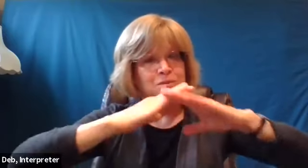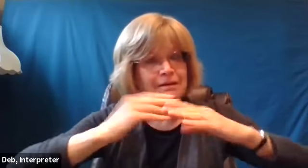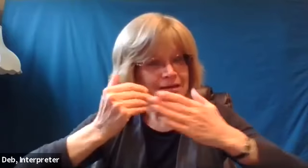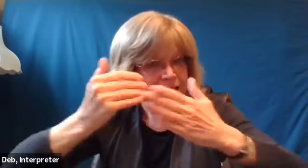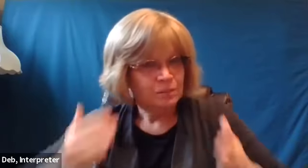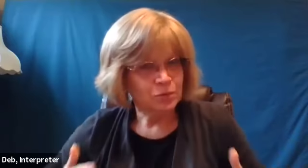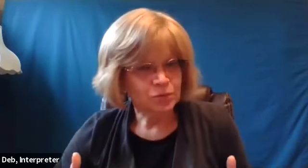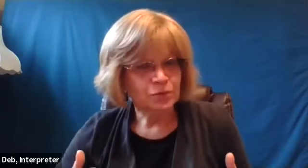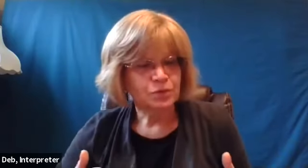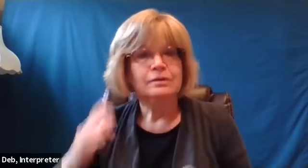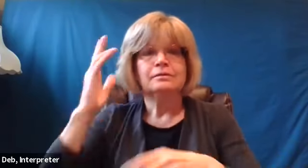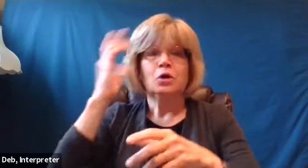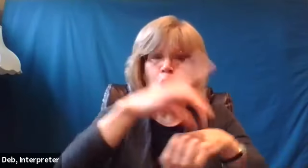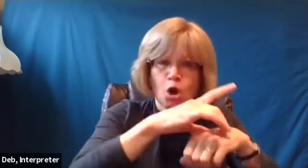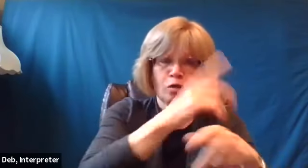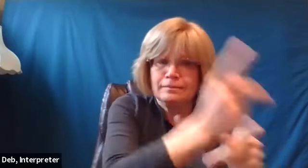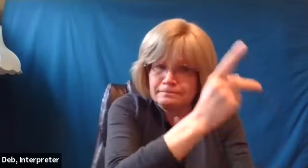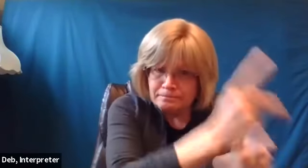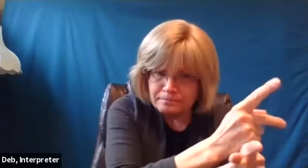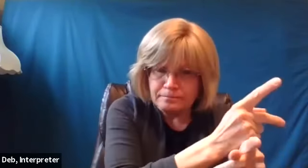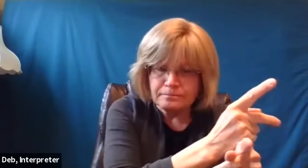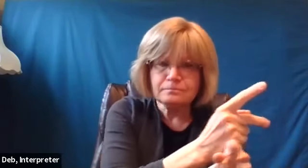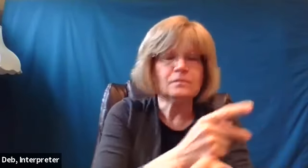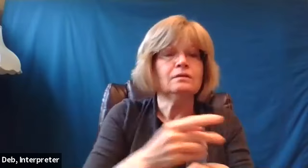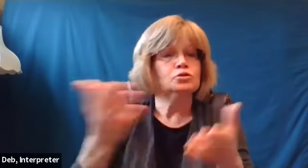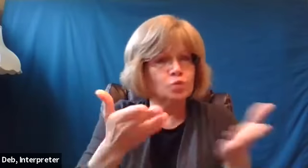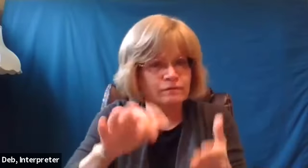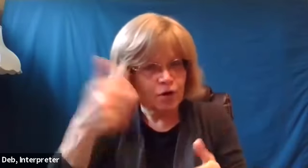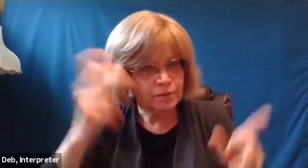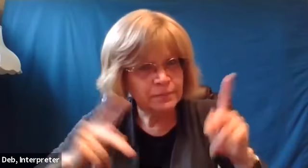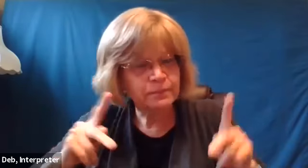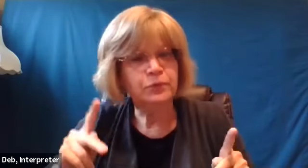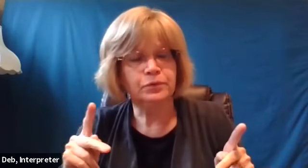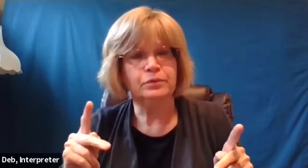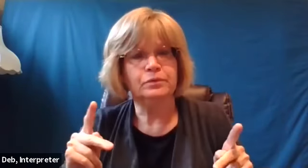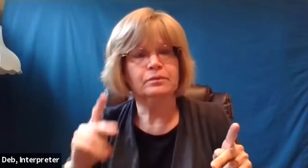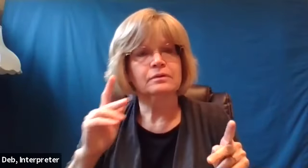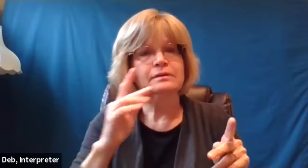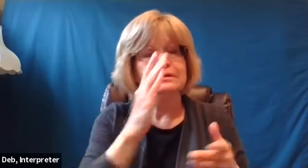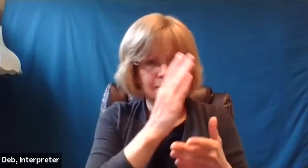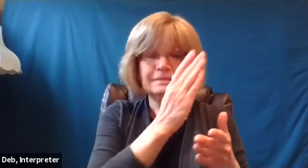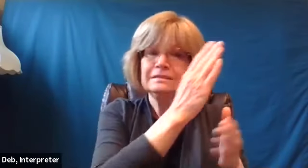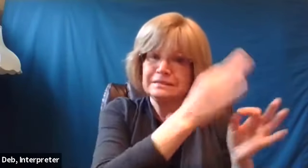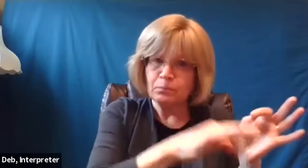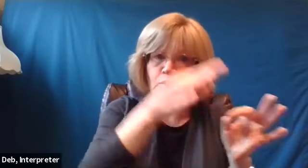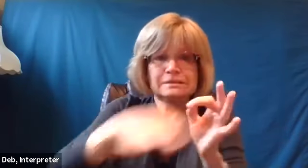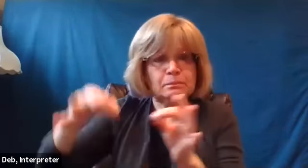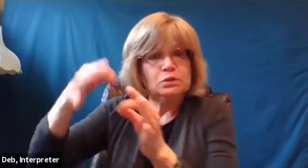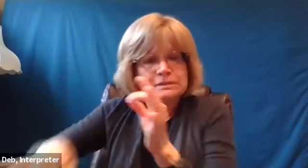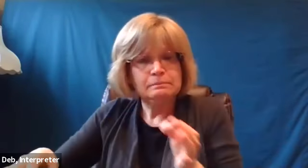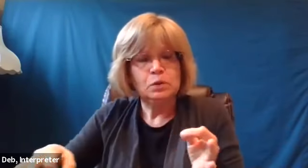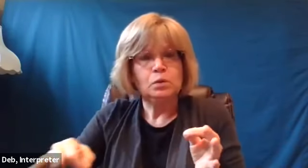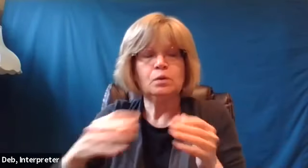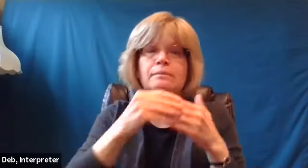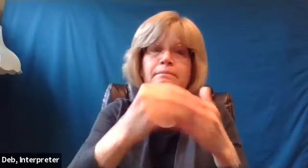is calling us to take care of the earth. God is calling us to serve others. Simple, everyday acts that lead to healing for ourselves and